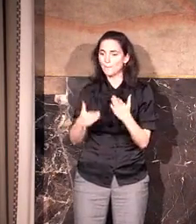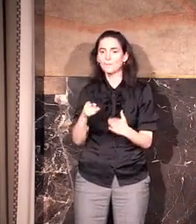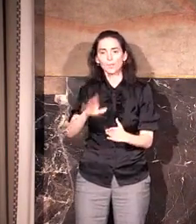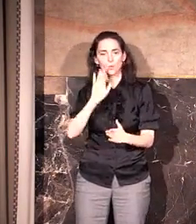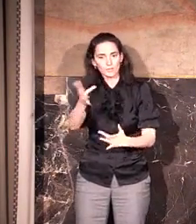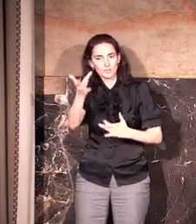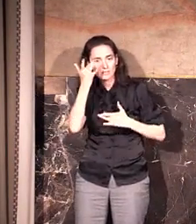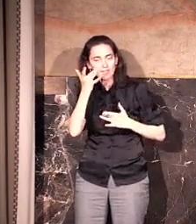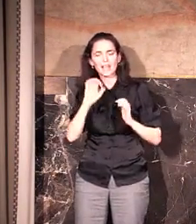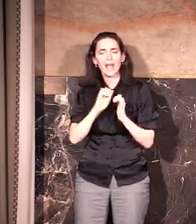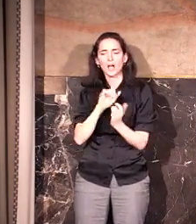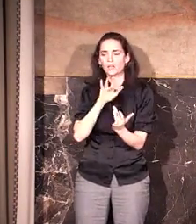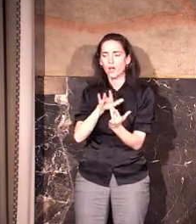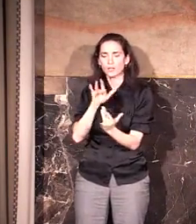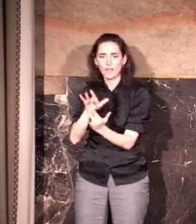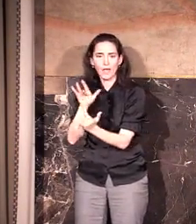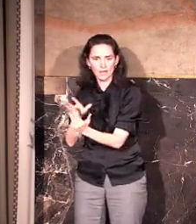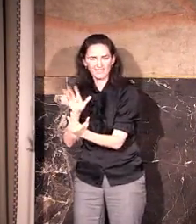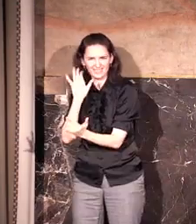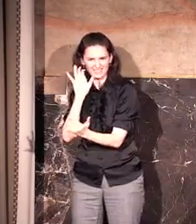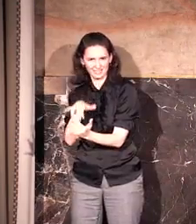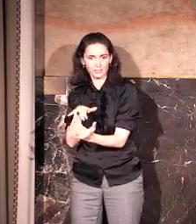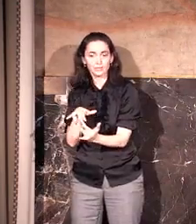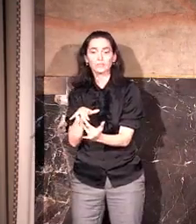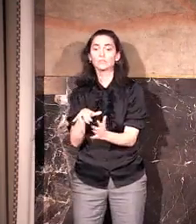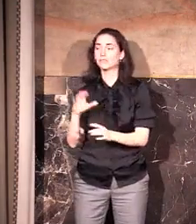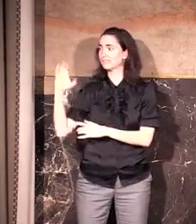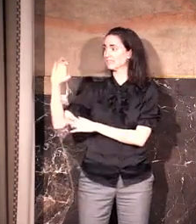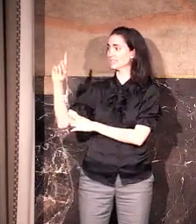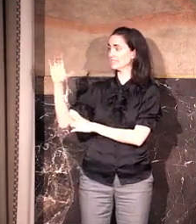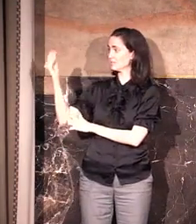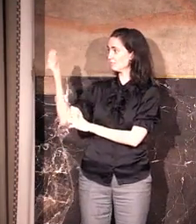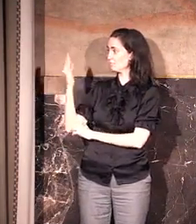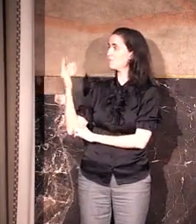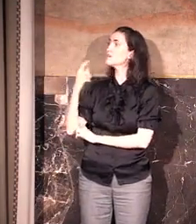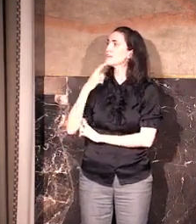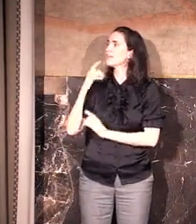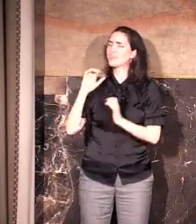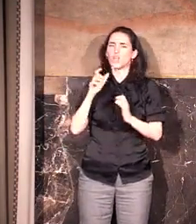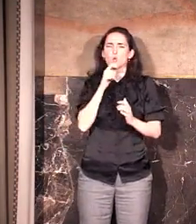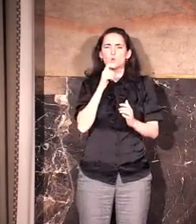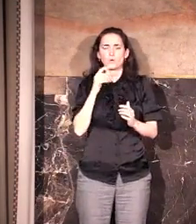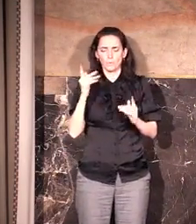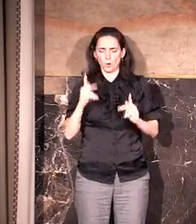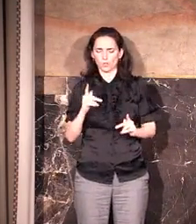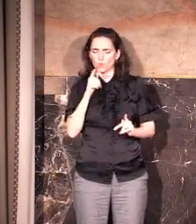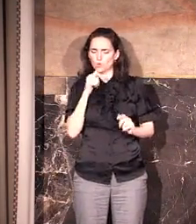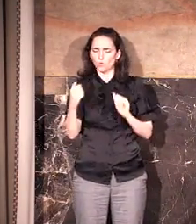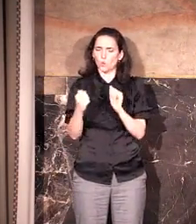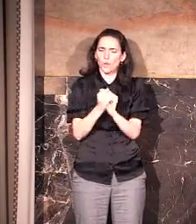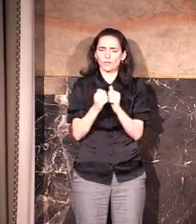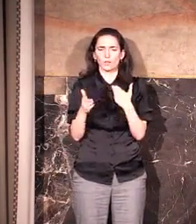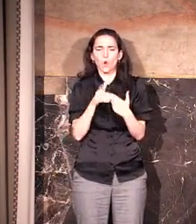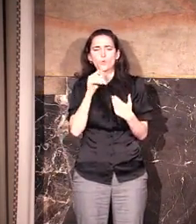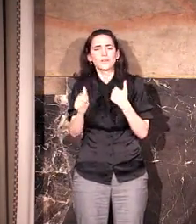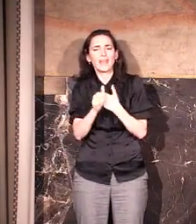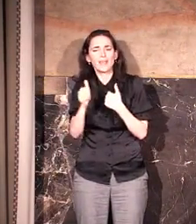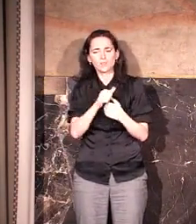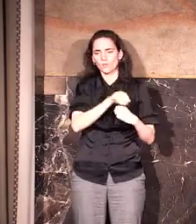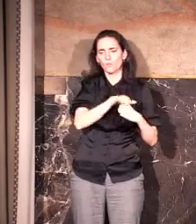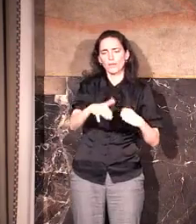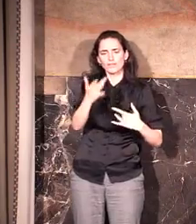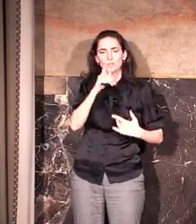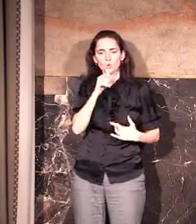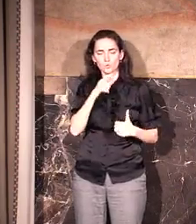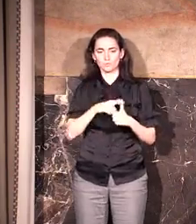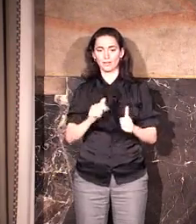infection. Based on CDC guidelines, people who'd be considered a close contact include household members, people who are